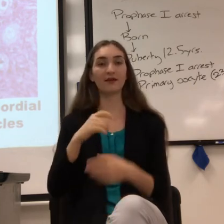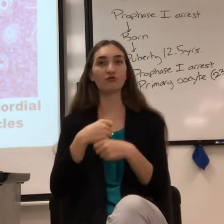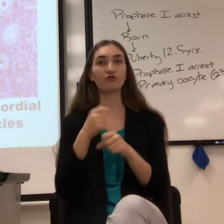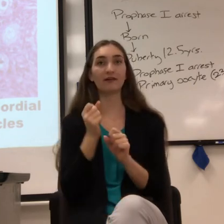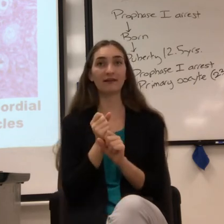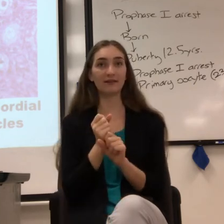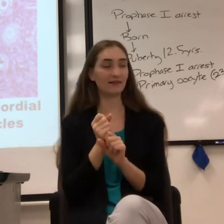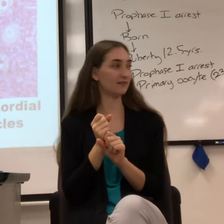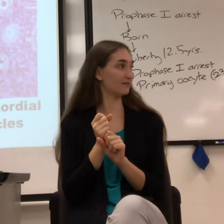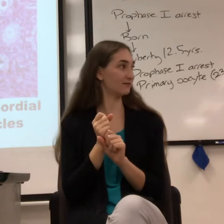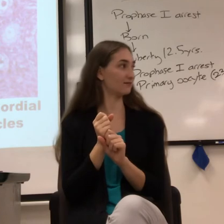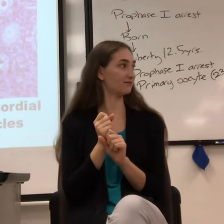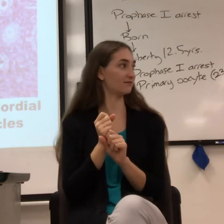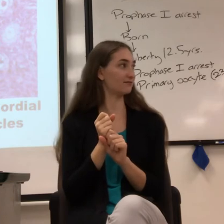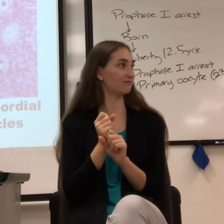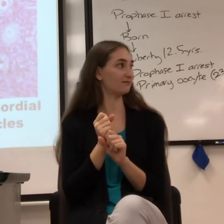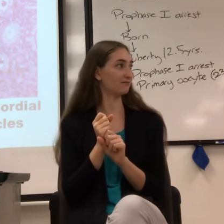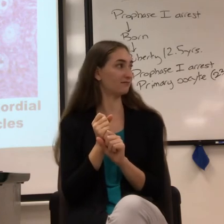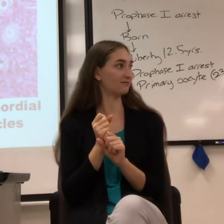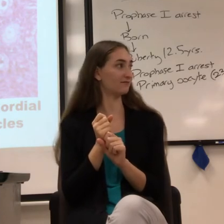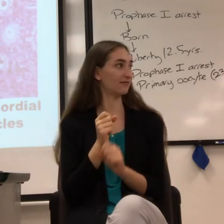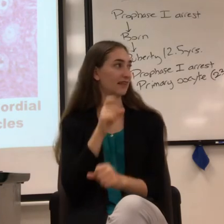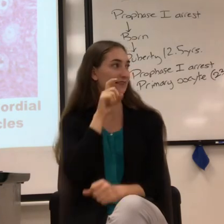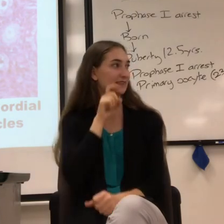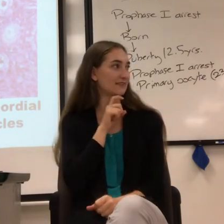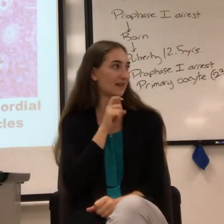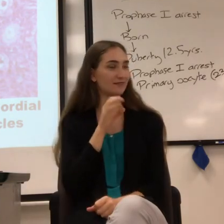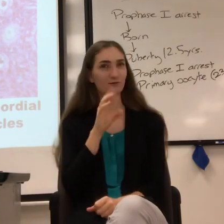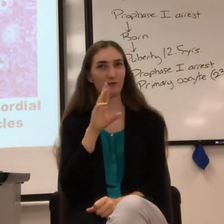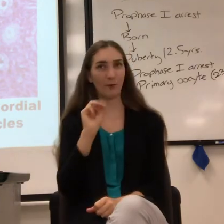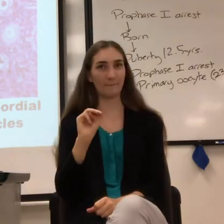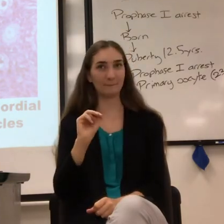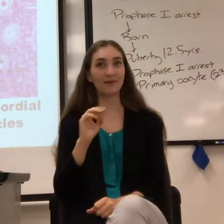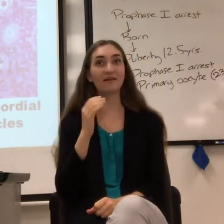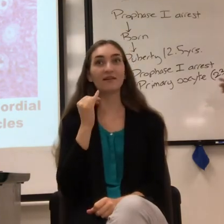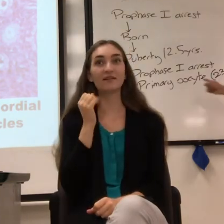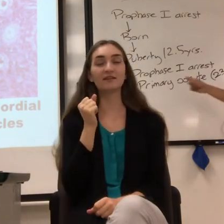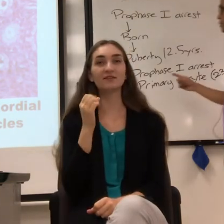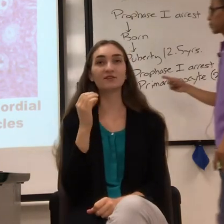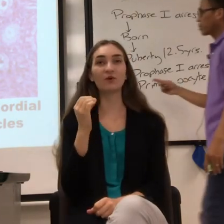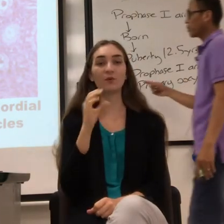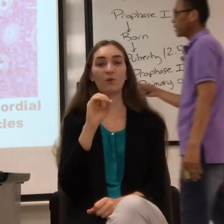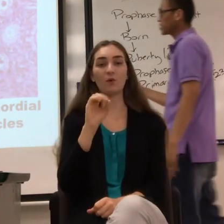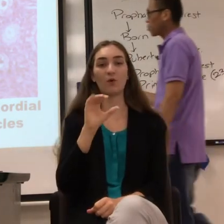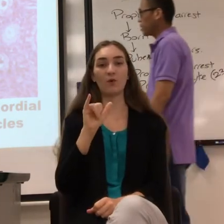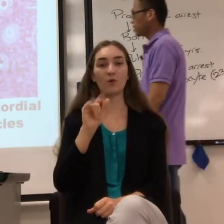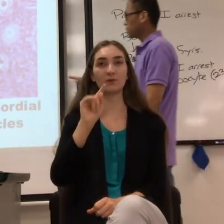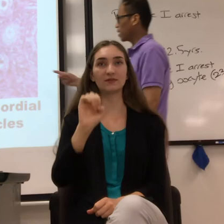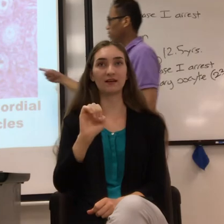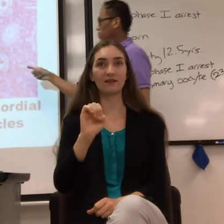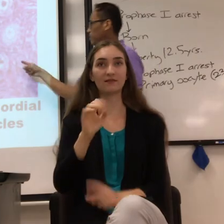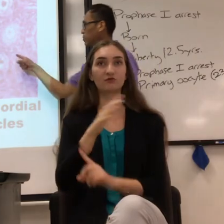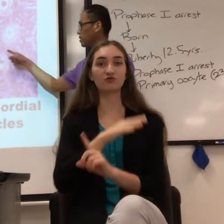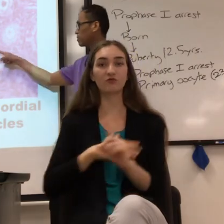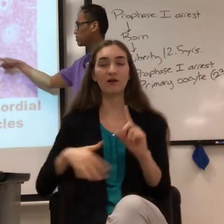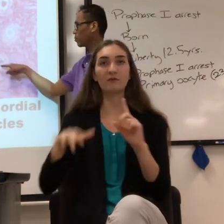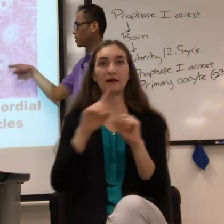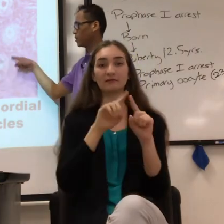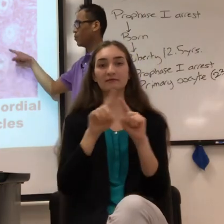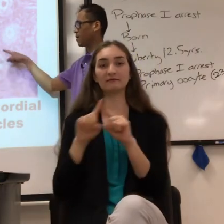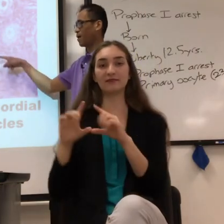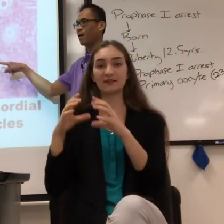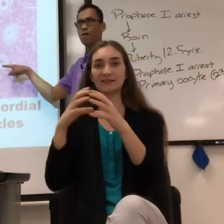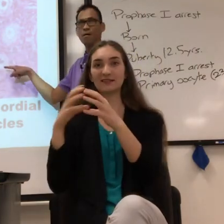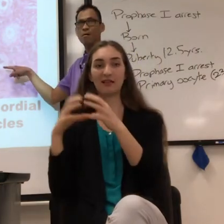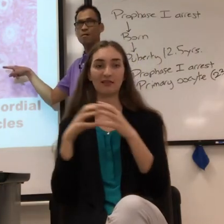is no for this one. Remember, a primordial follicle, look at the picture, it's the oocyte surrounded by squamous cells, and those cells don't